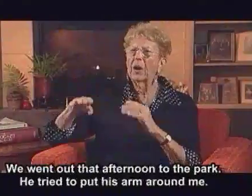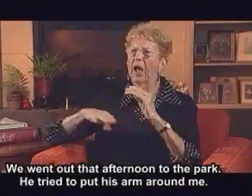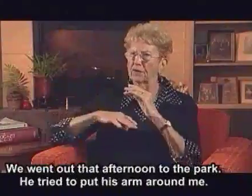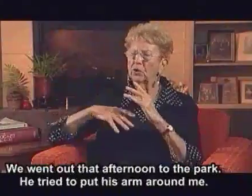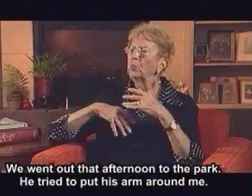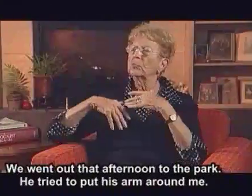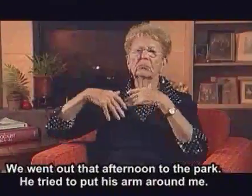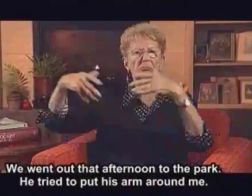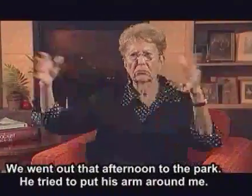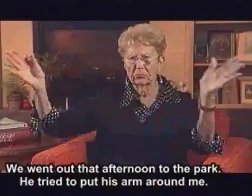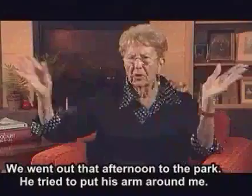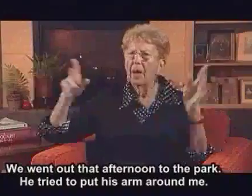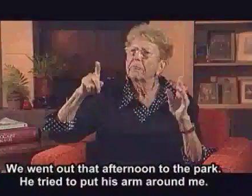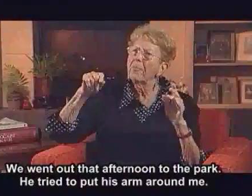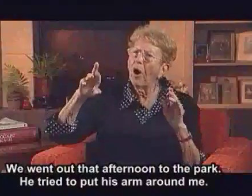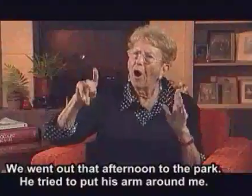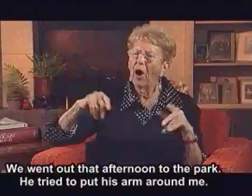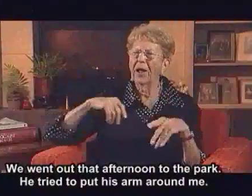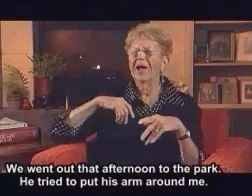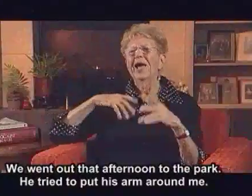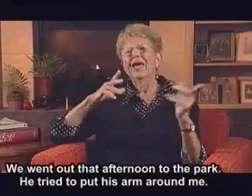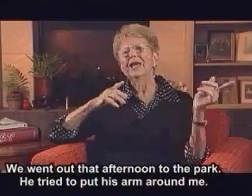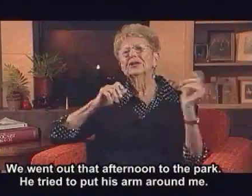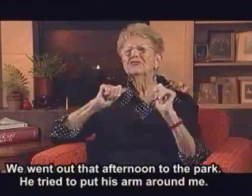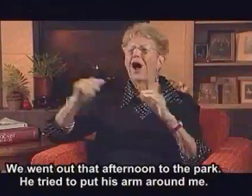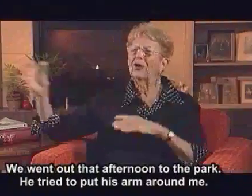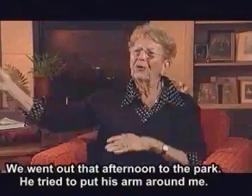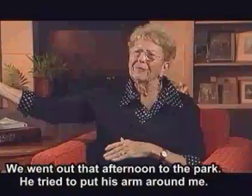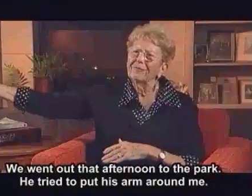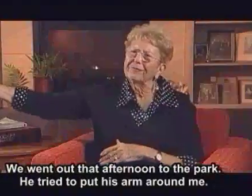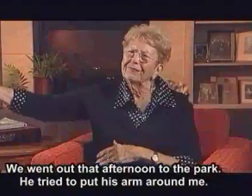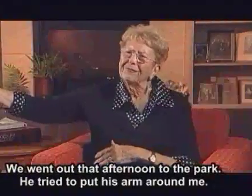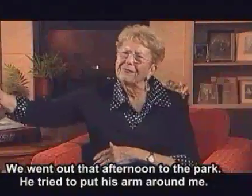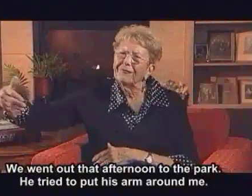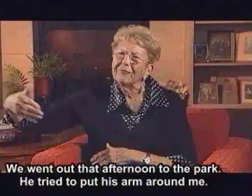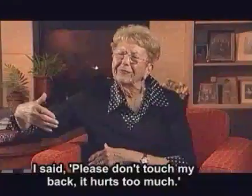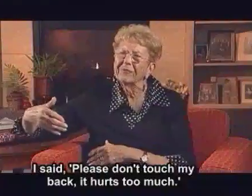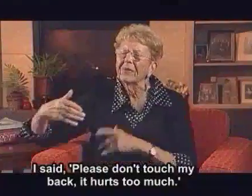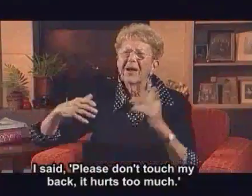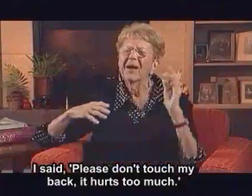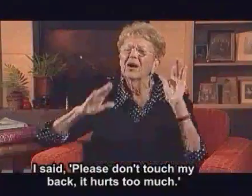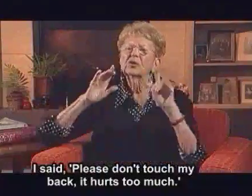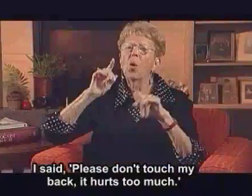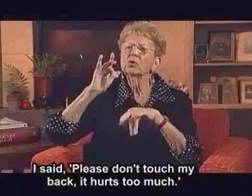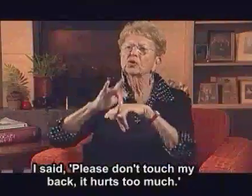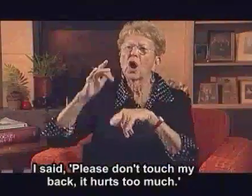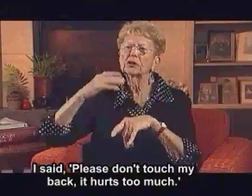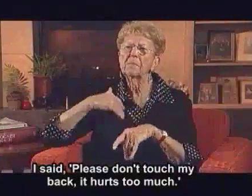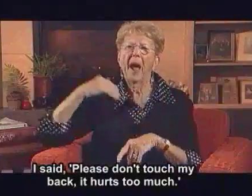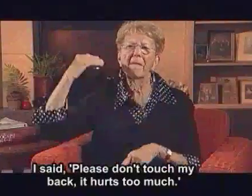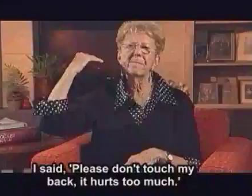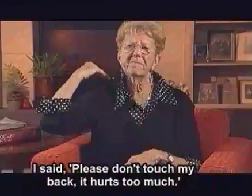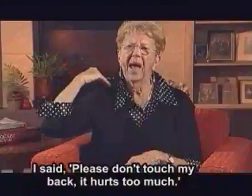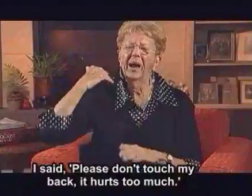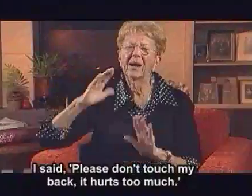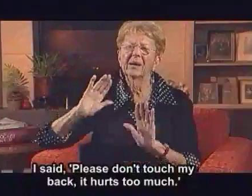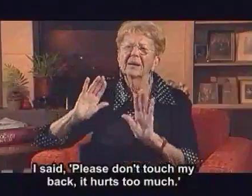We went out that afternoon to the park. He tried to put his arm around me. I said, please don't touch my back. It hurts too